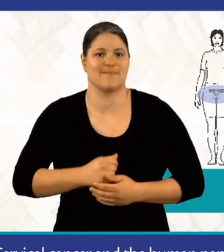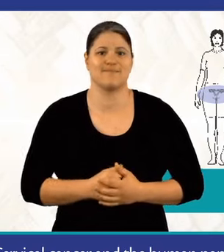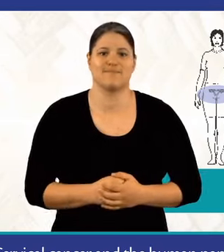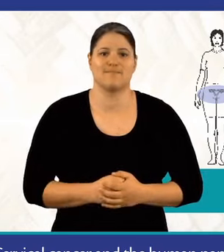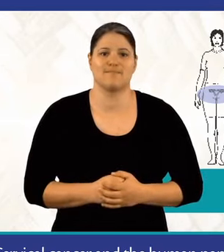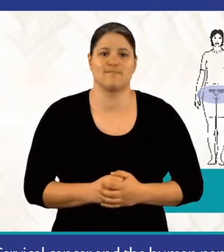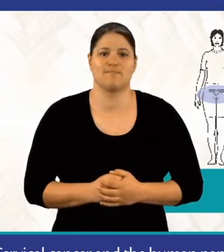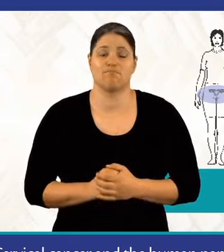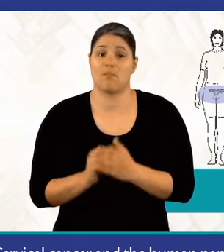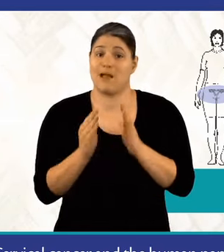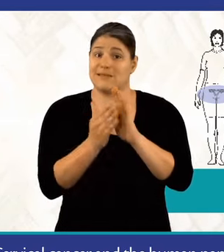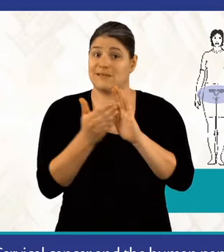cause.